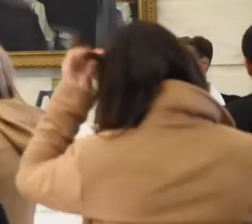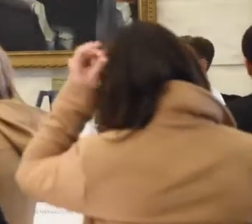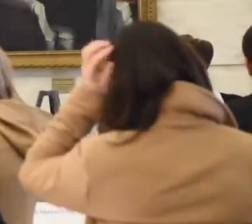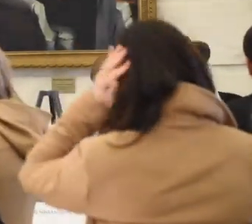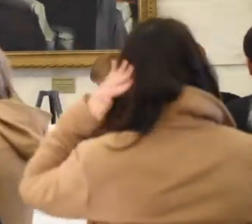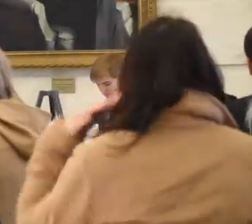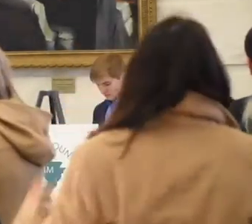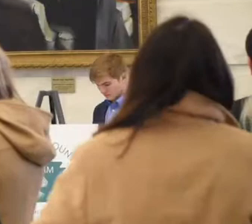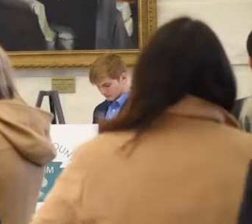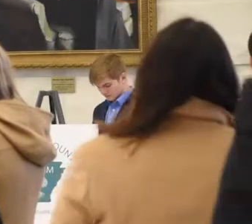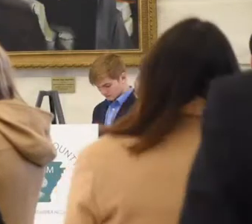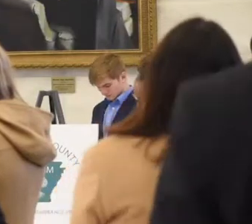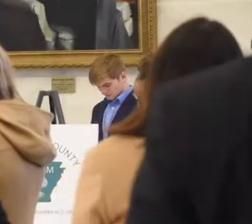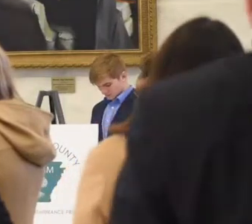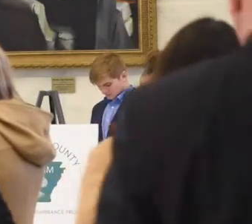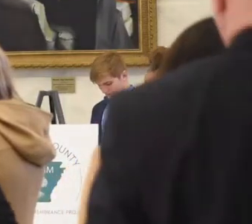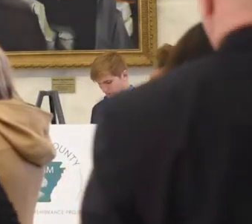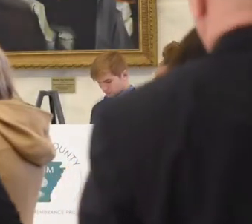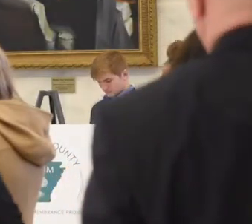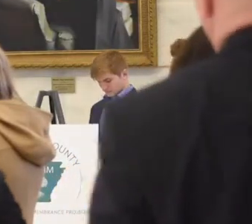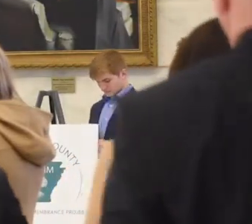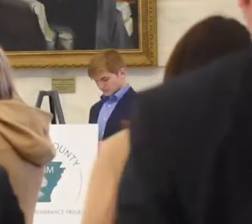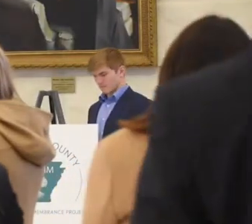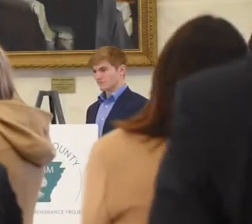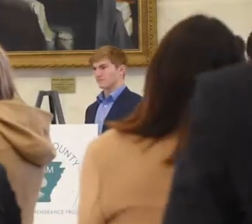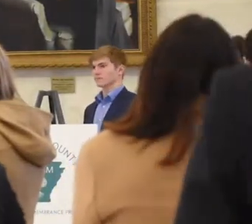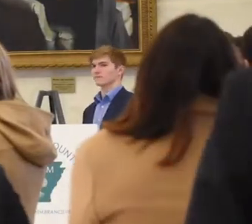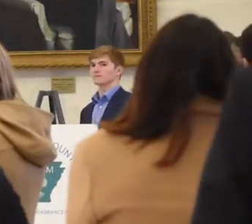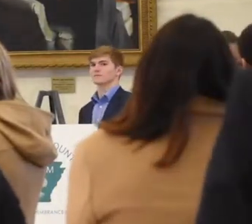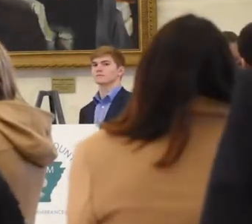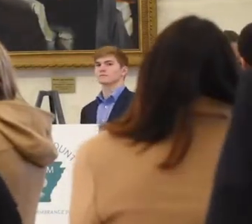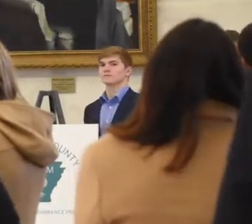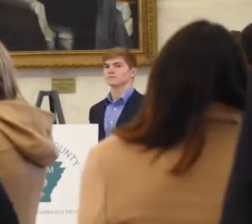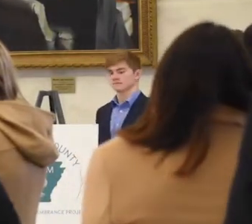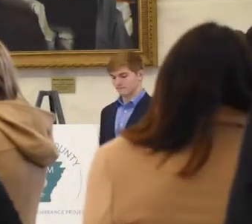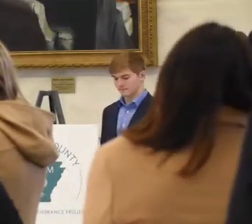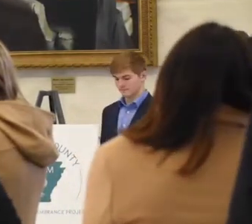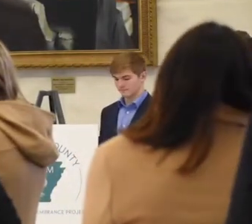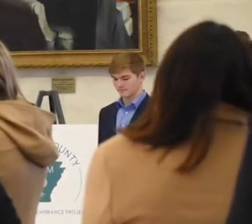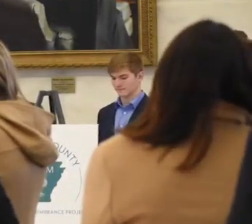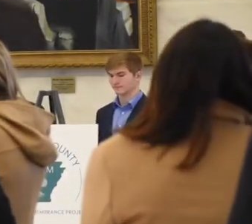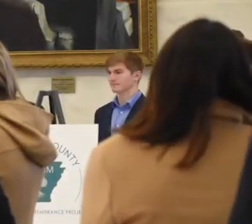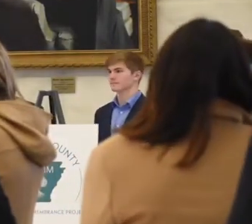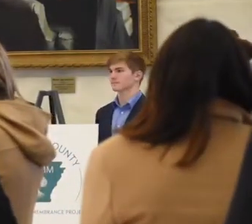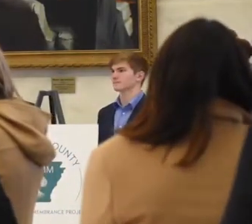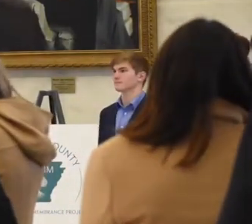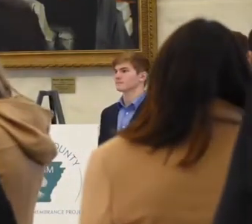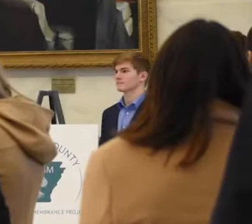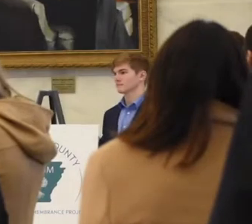hashtag boards here that talks about for the National Day of Immigration Building, hashtag How We Heal.